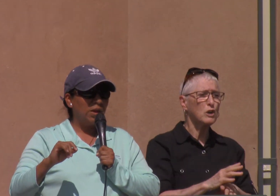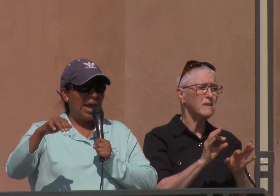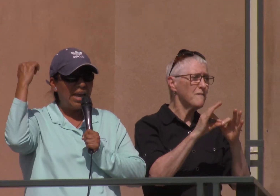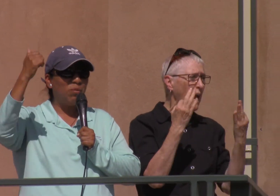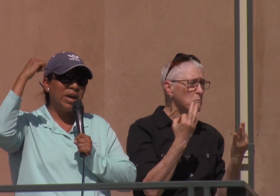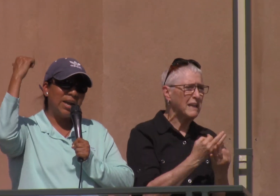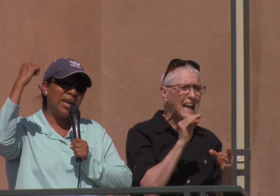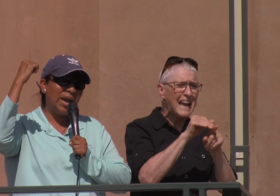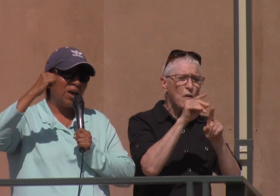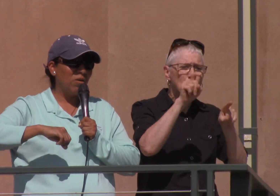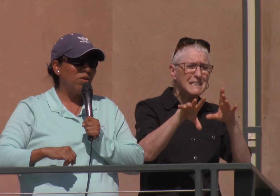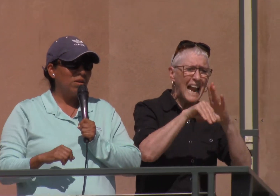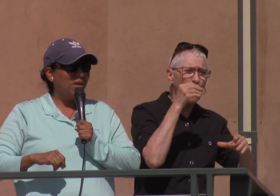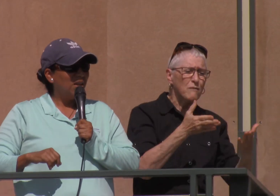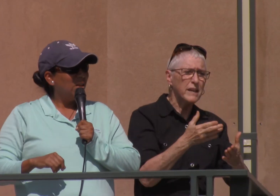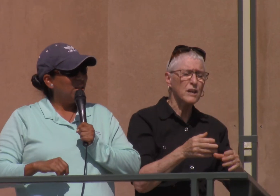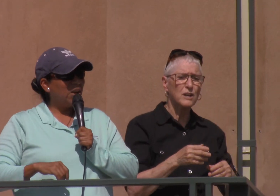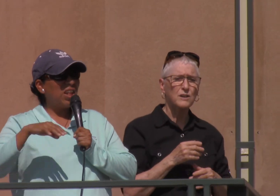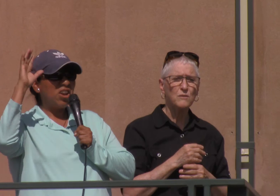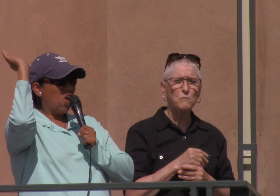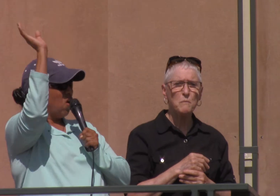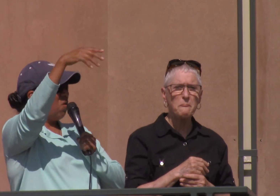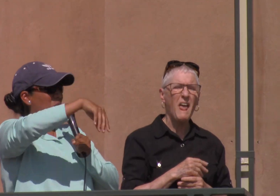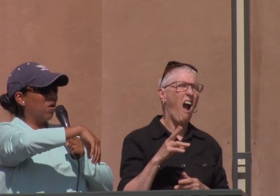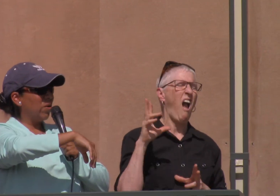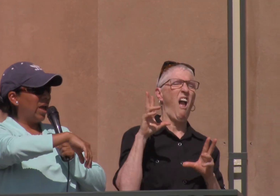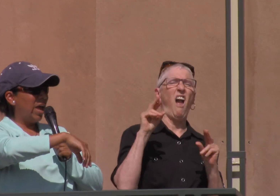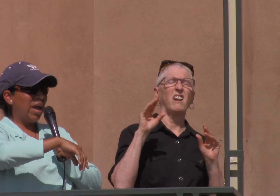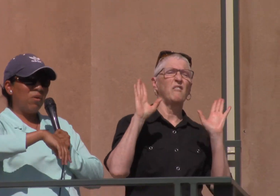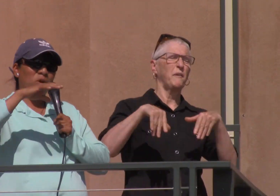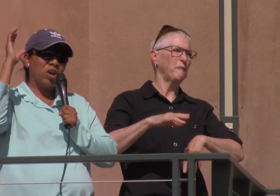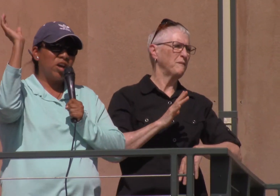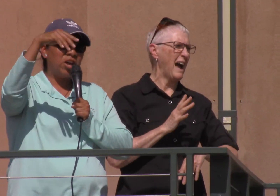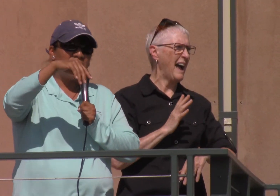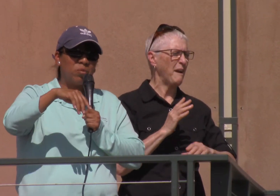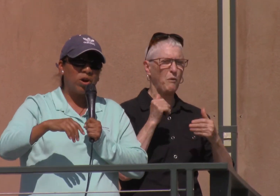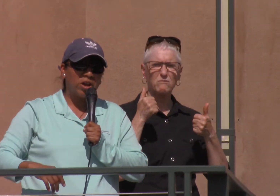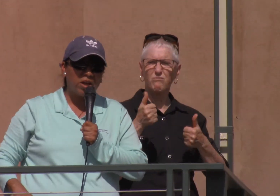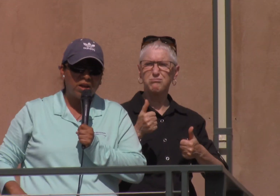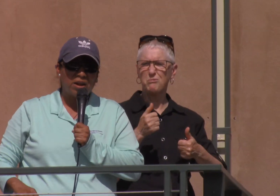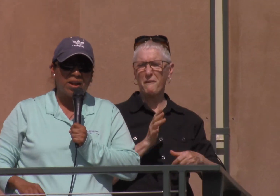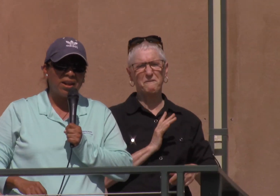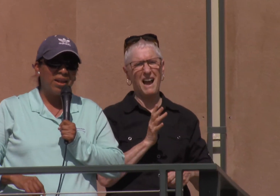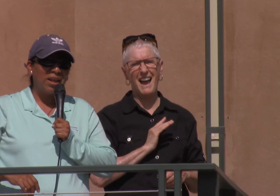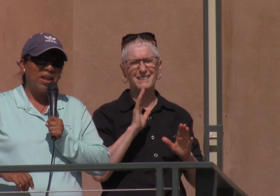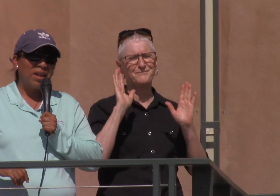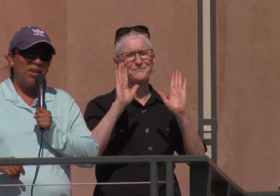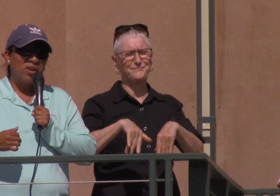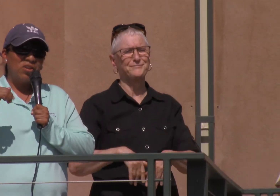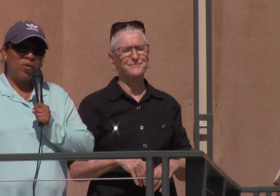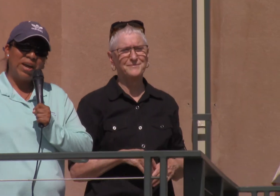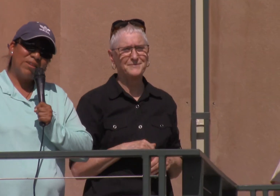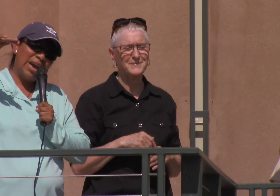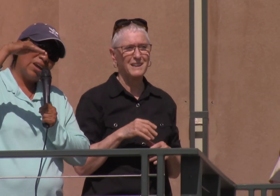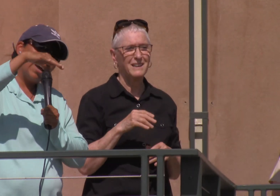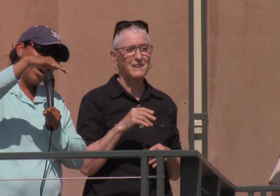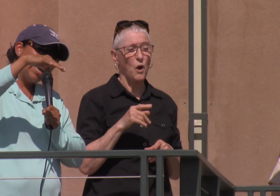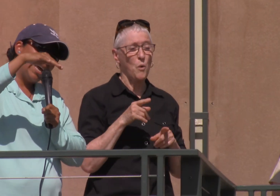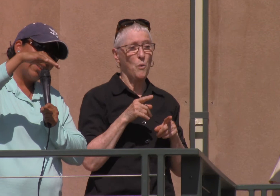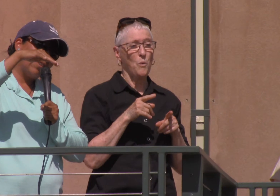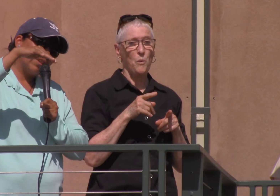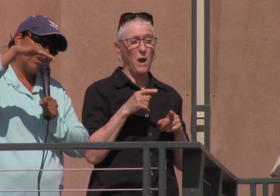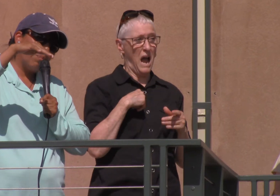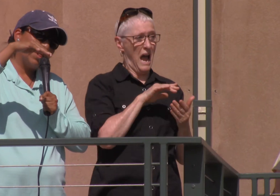members, hey, we got to get out. They're like, no, we're okay. We're good. So as